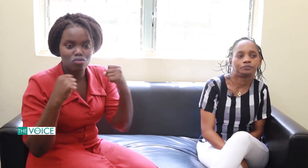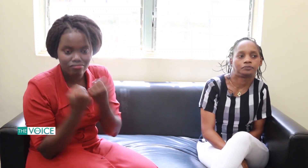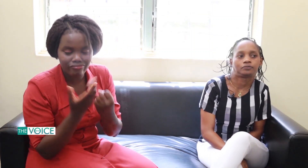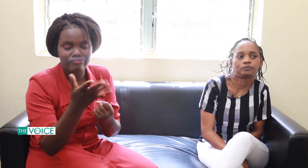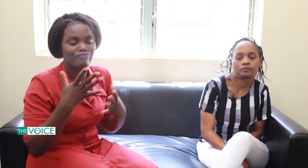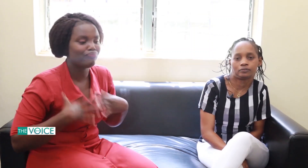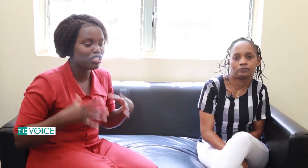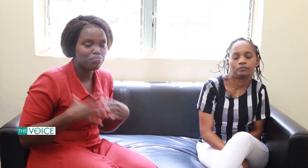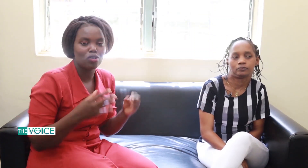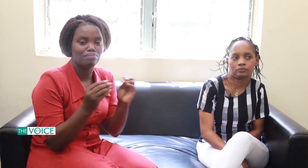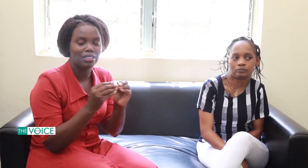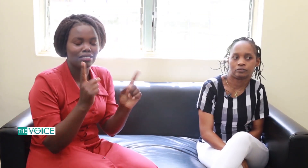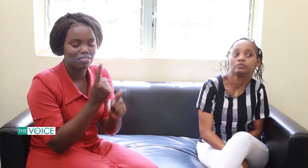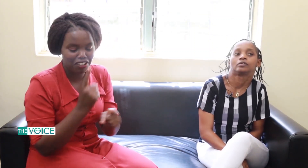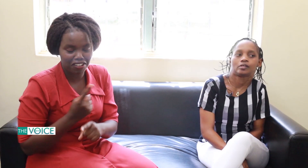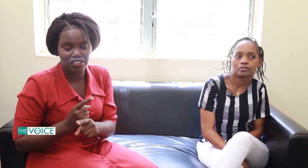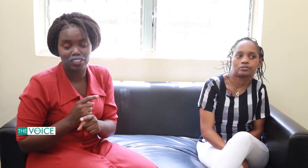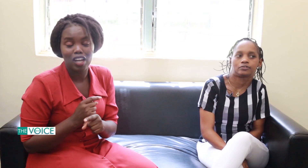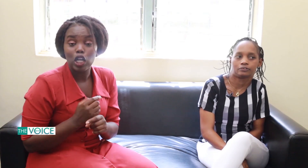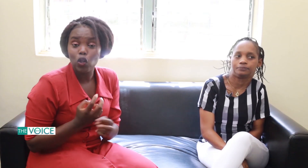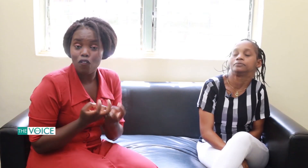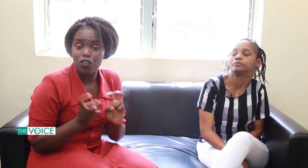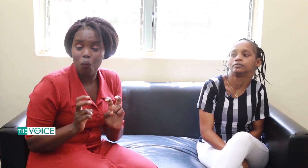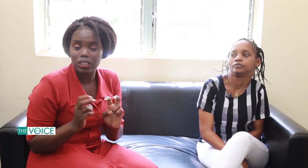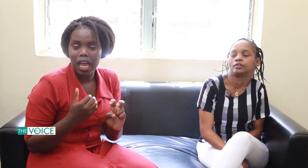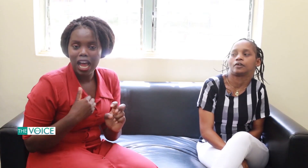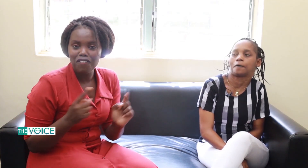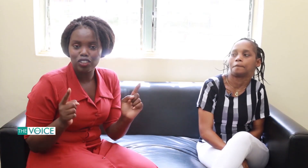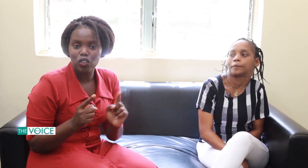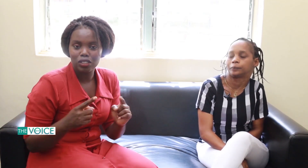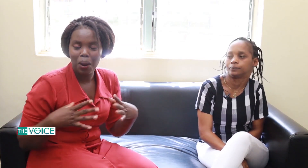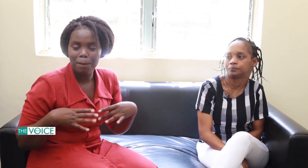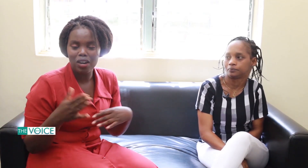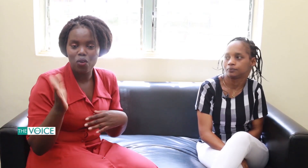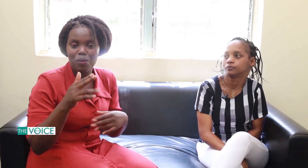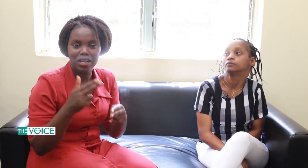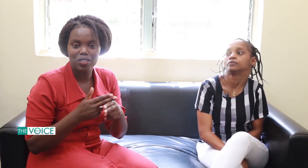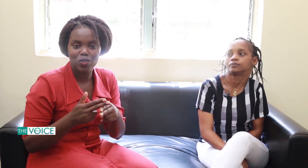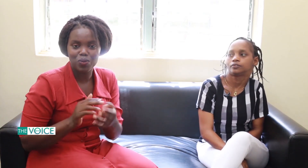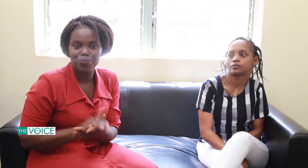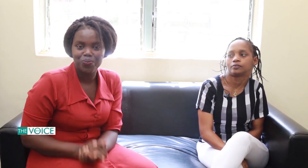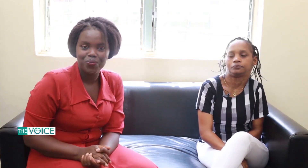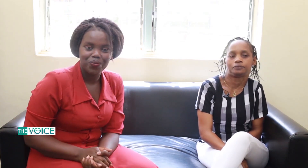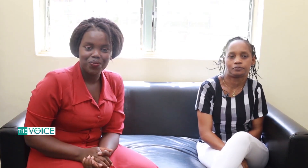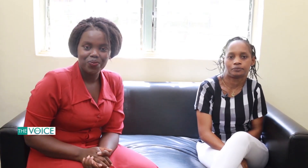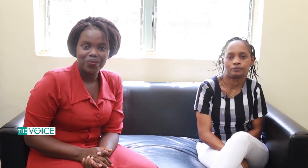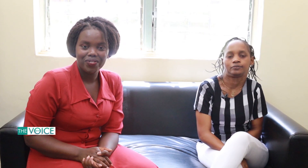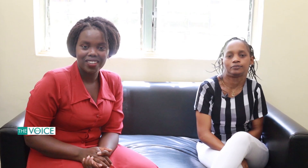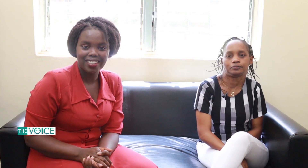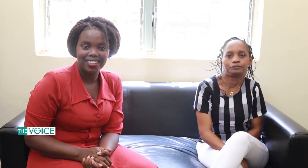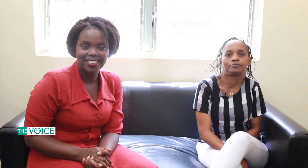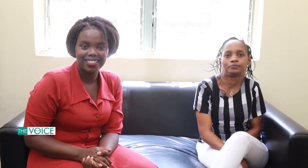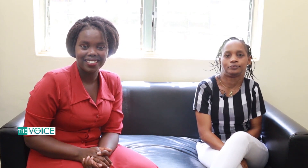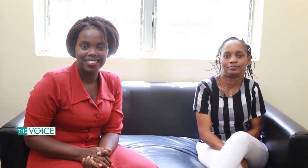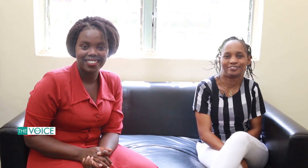if a parent accepts you, it makes you confident and Yes. it helps you grow with people. We'll have a short break and